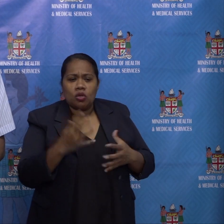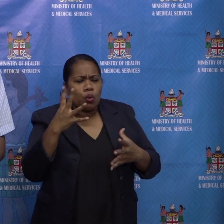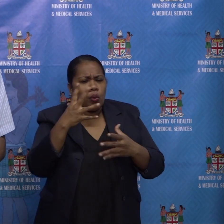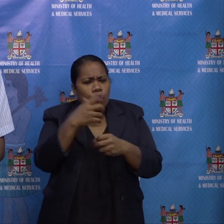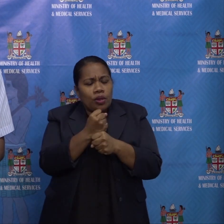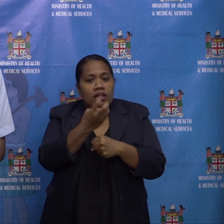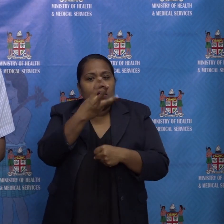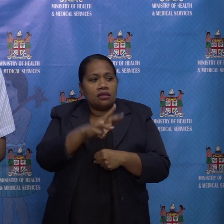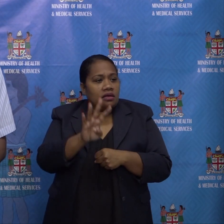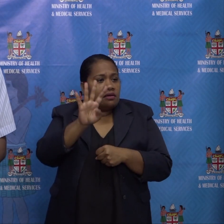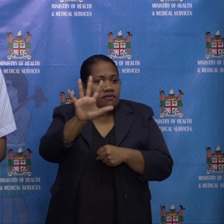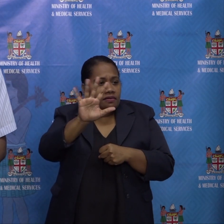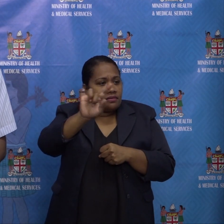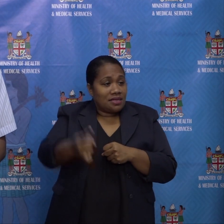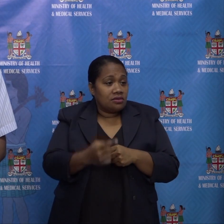total of